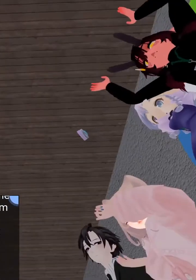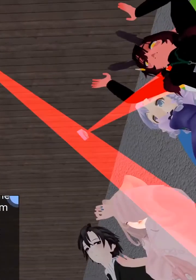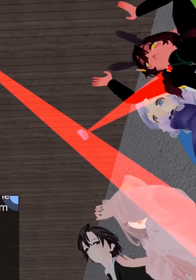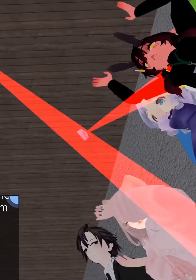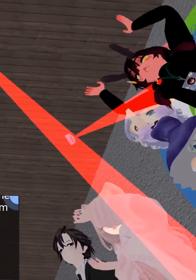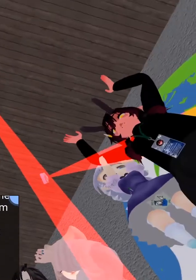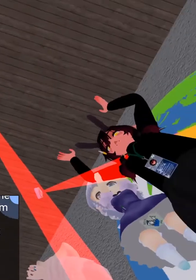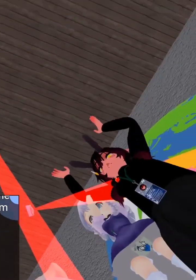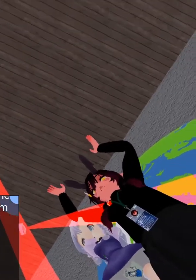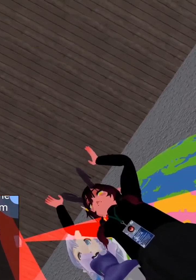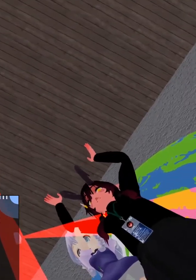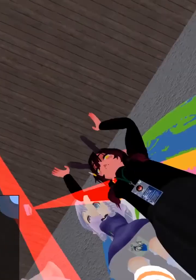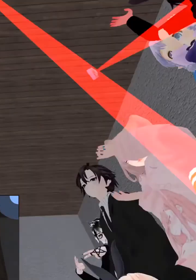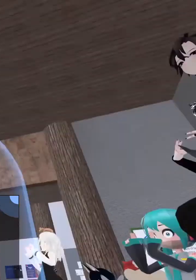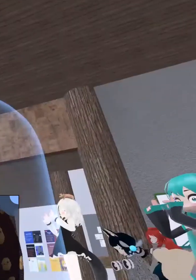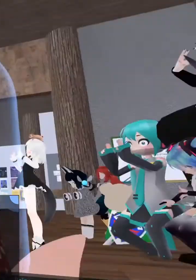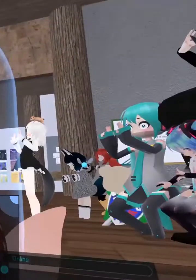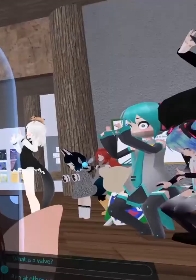This song's You should kind of a probably turn slap. off gestures.